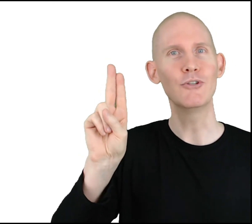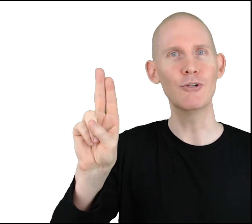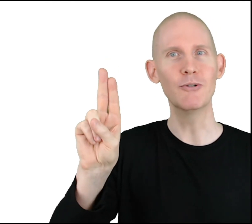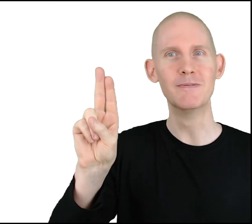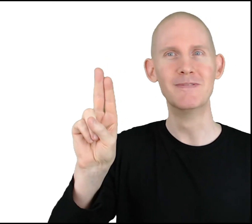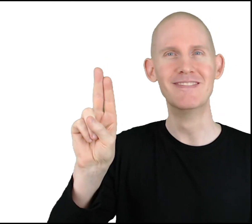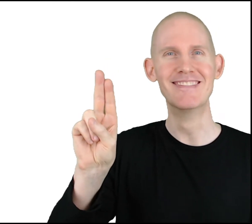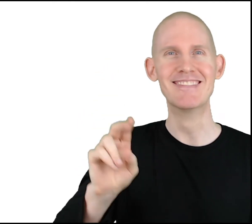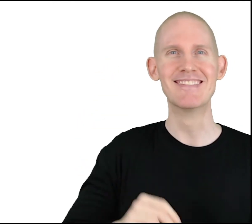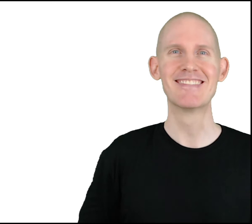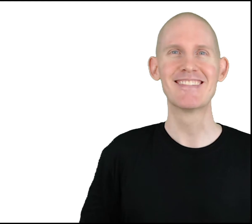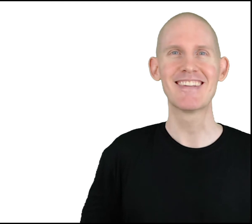U.